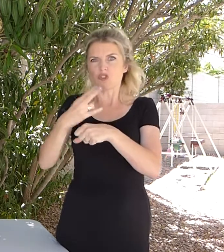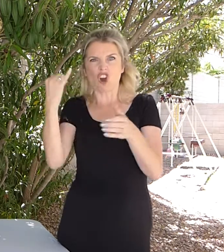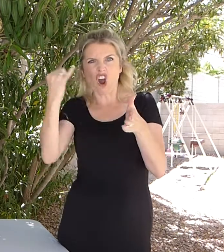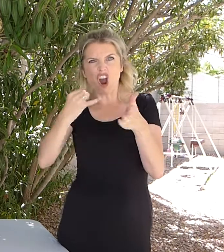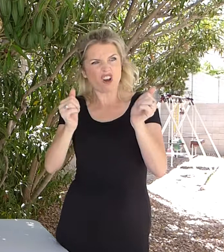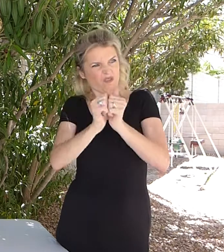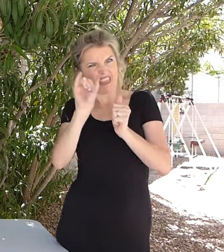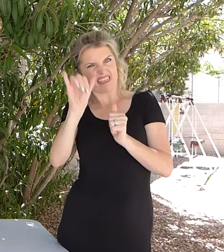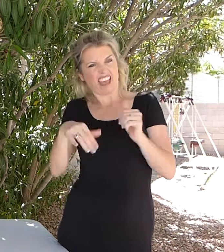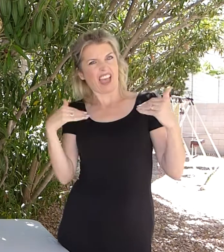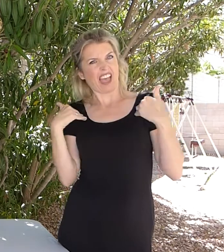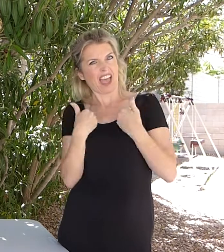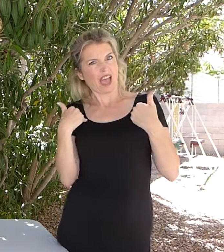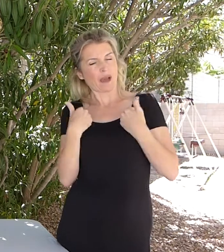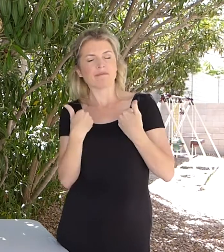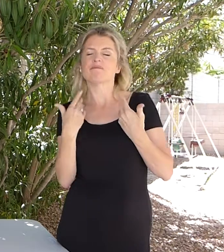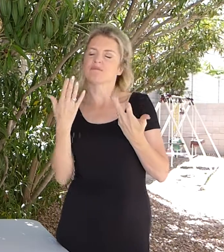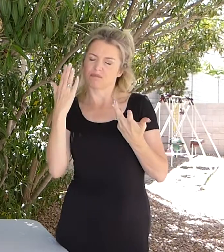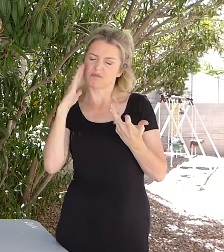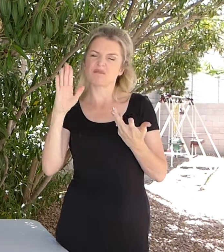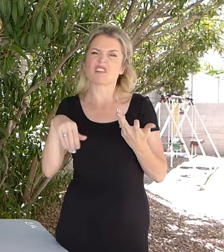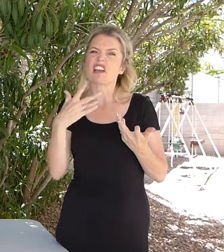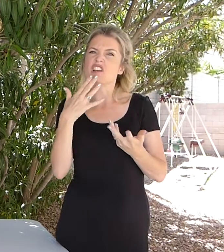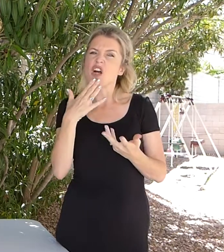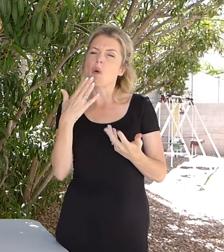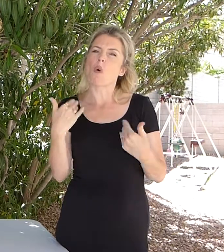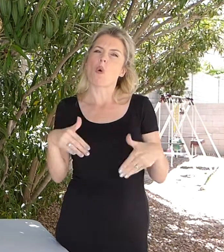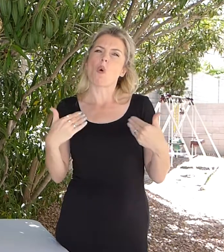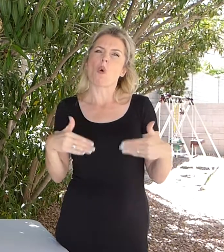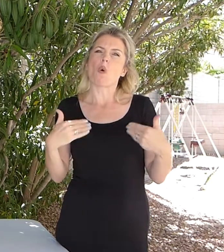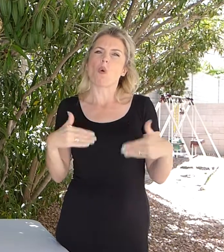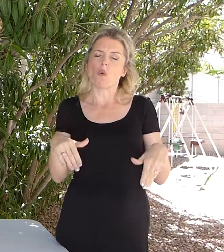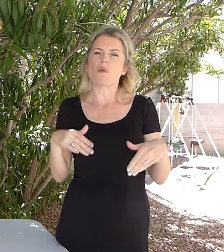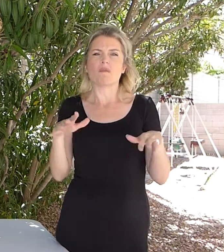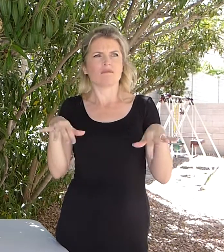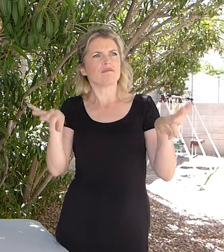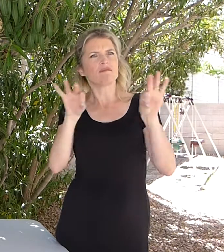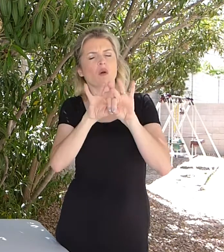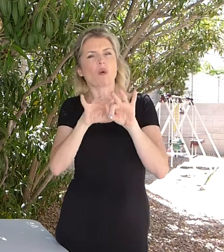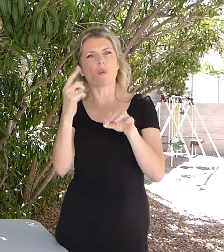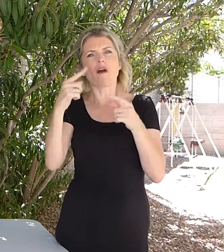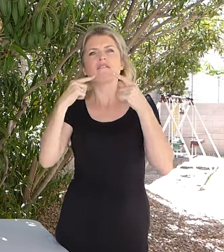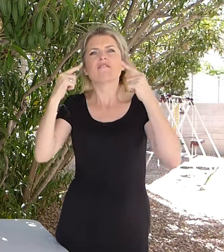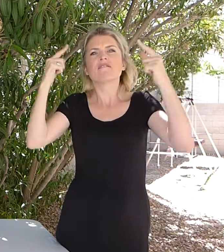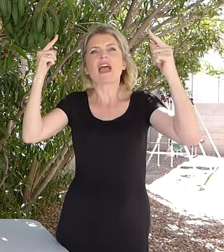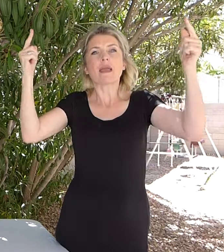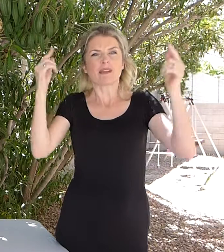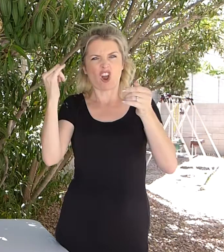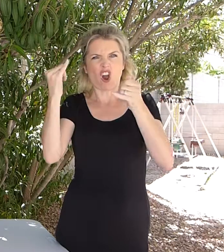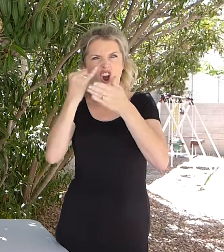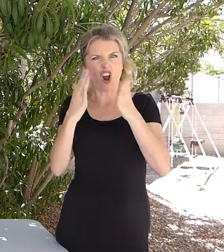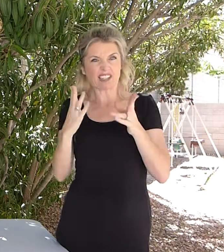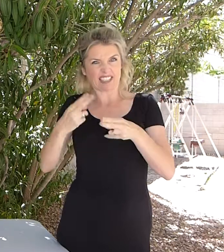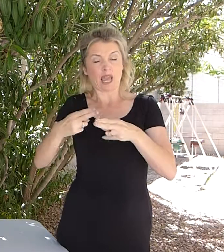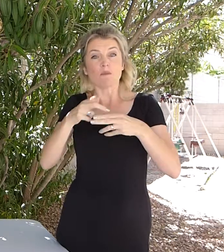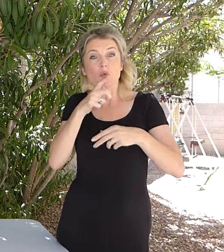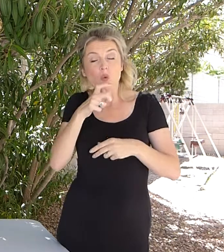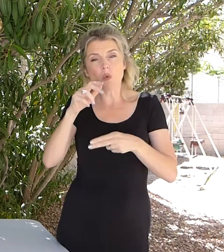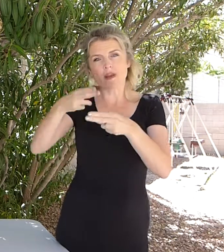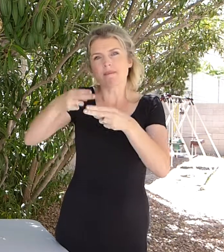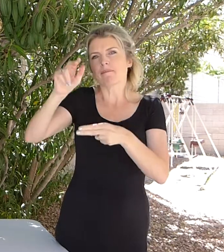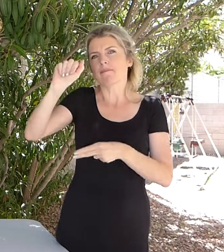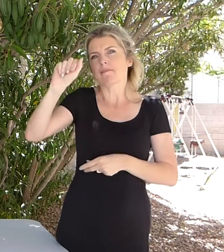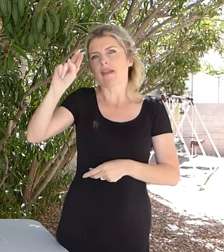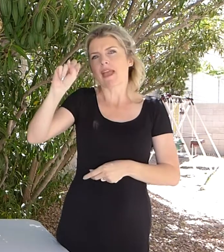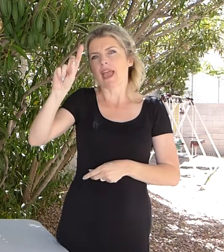how color plays a really big deal in this. There was a famous artist, and his name was Andy Warhol, and he